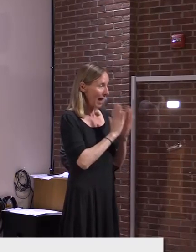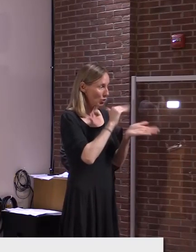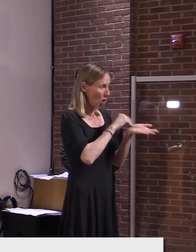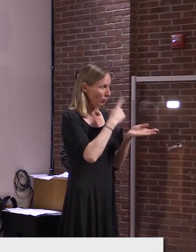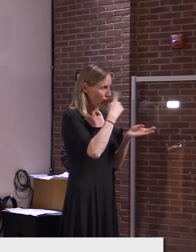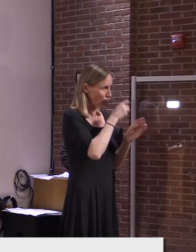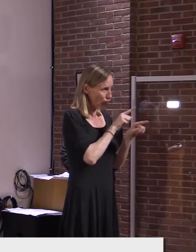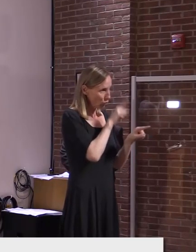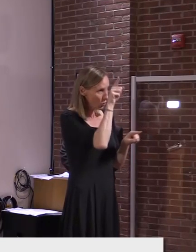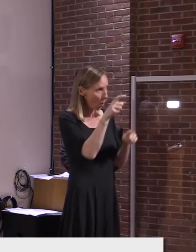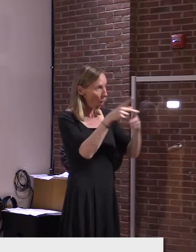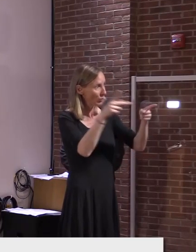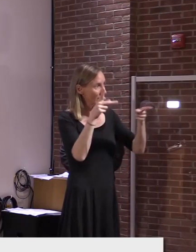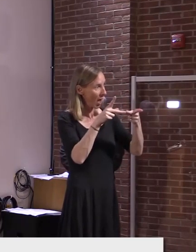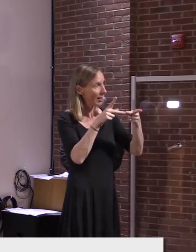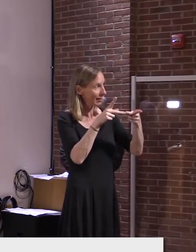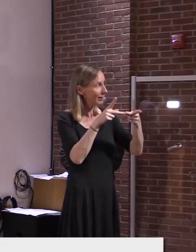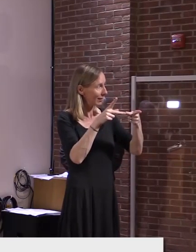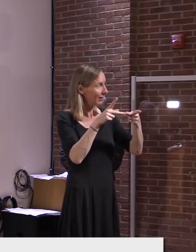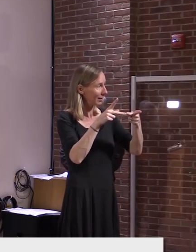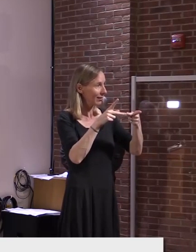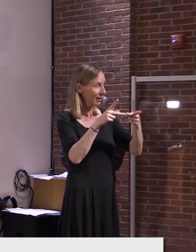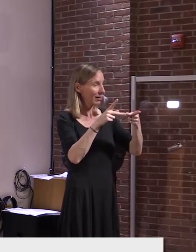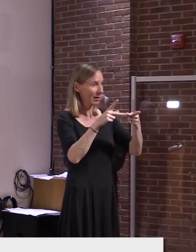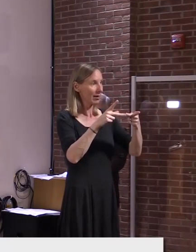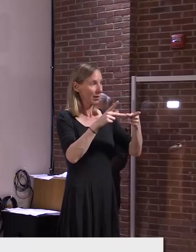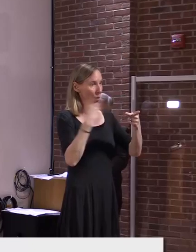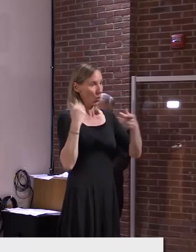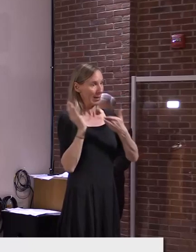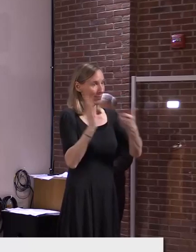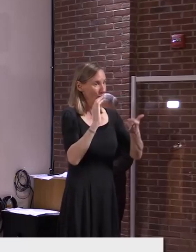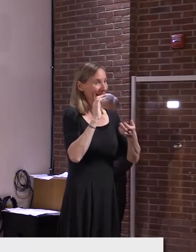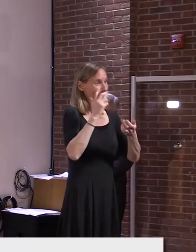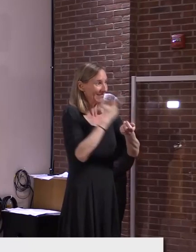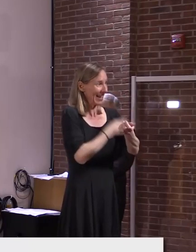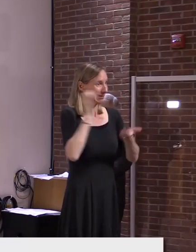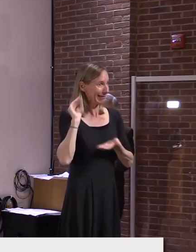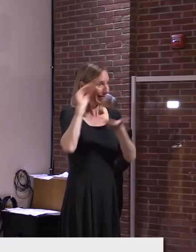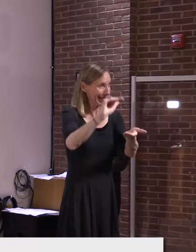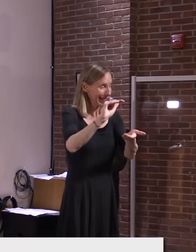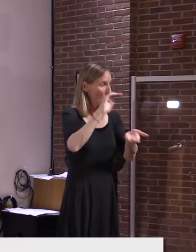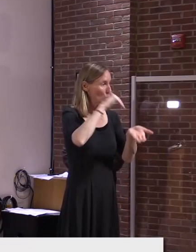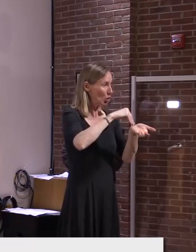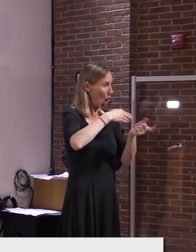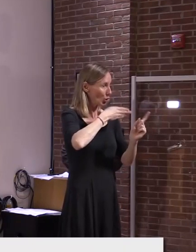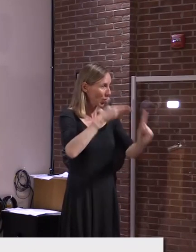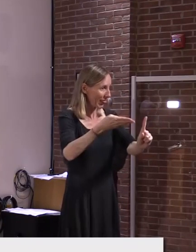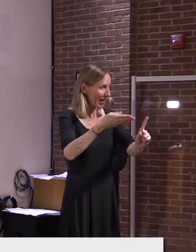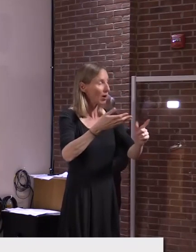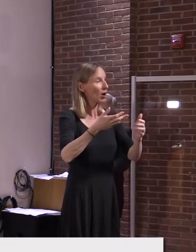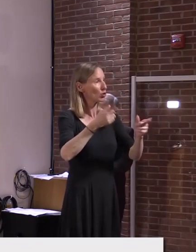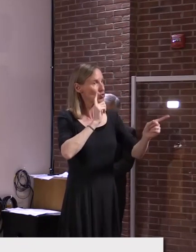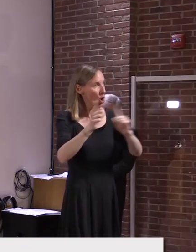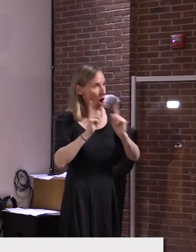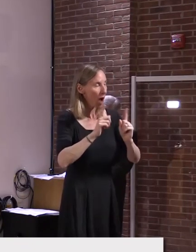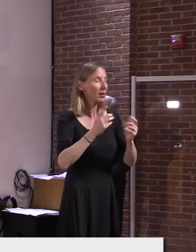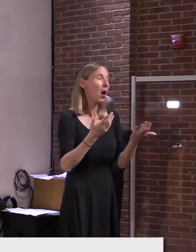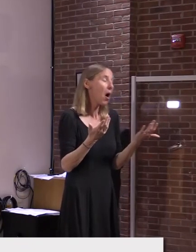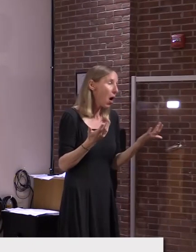some of these sites, if you will, that we're bringing vaccine to. I would have its own set of challenges,